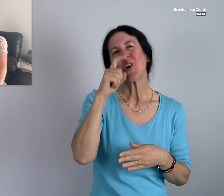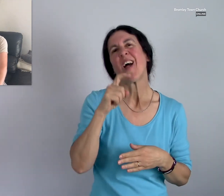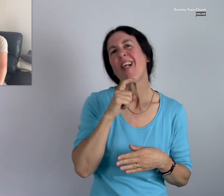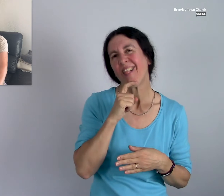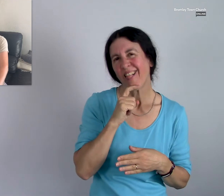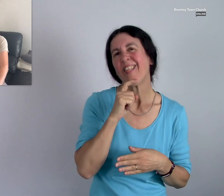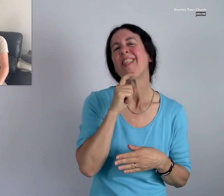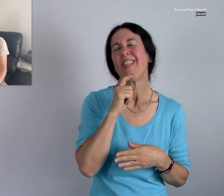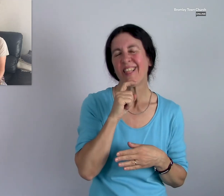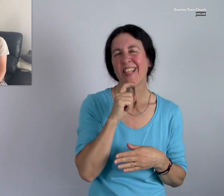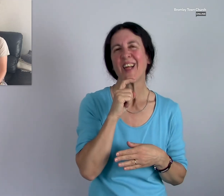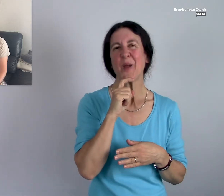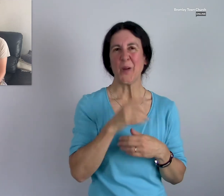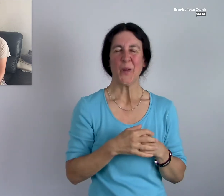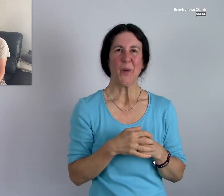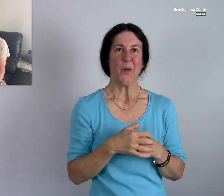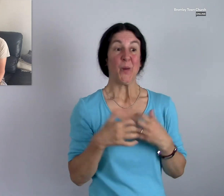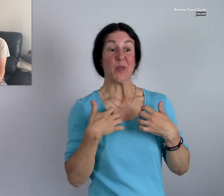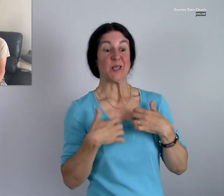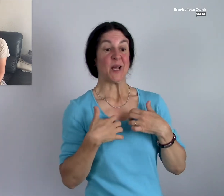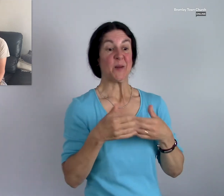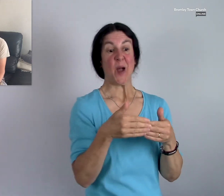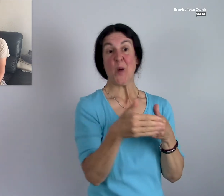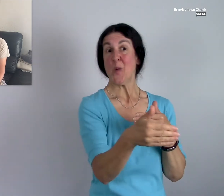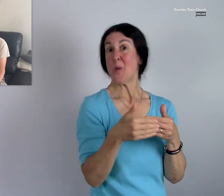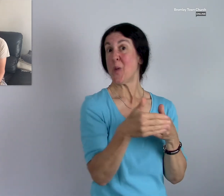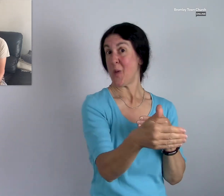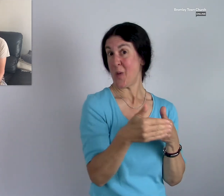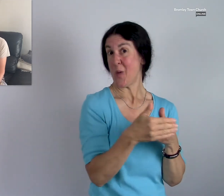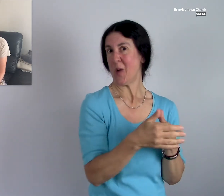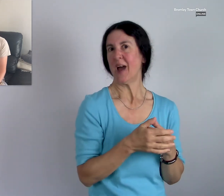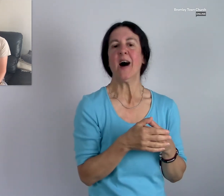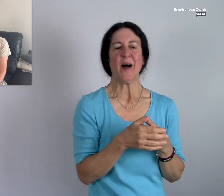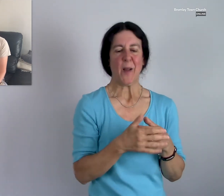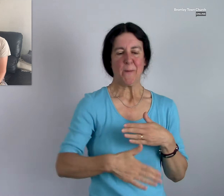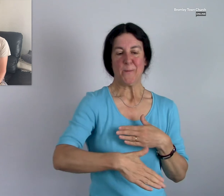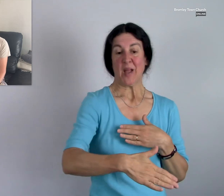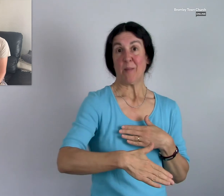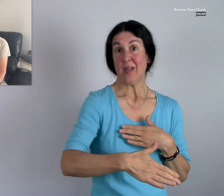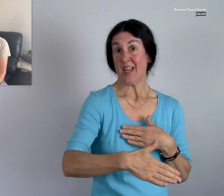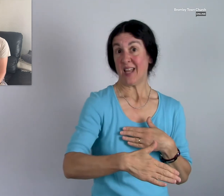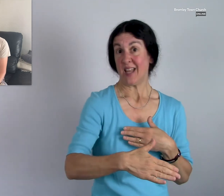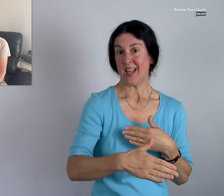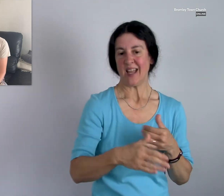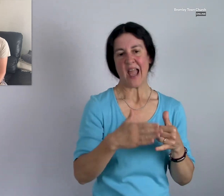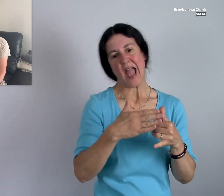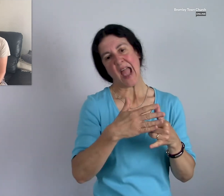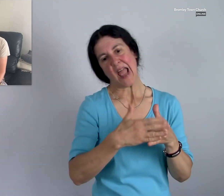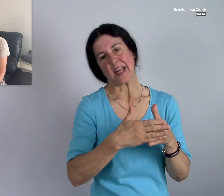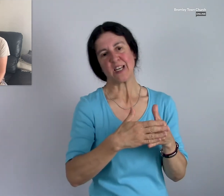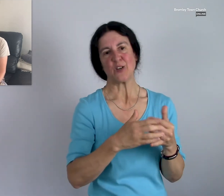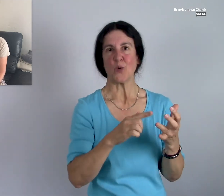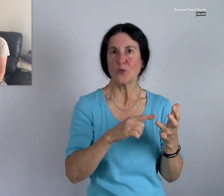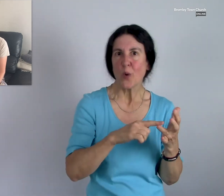Portugal. And we're so excited about the new season that we're going to be entering into. As many of you know, we're expecting a baby end of October, beginning of